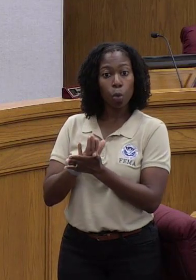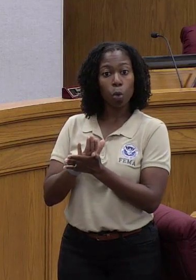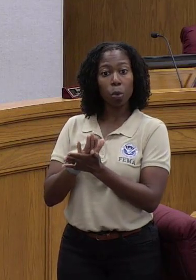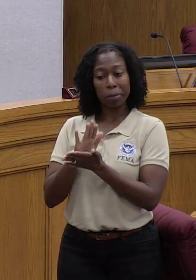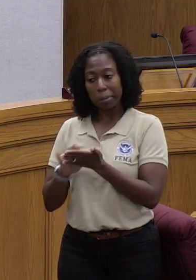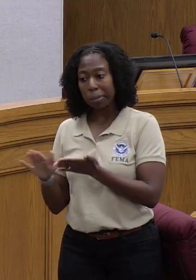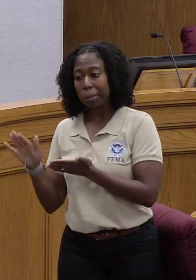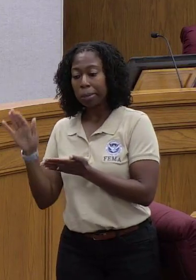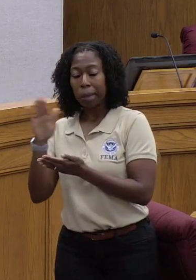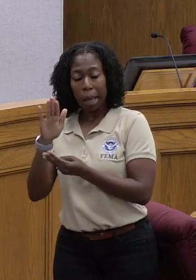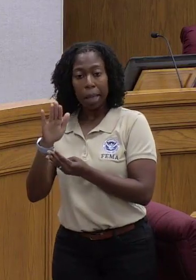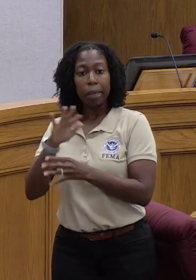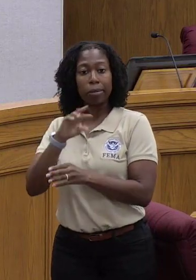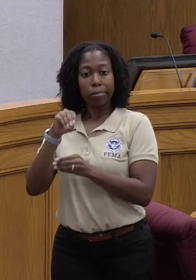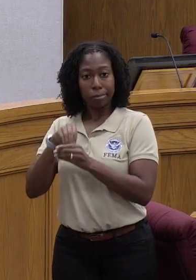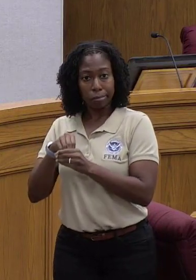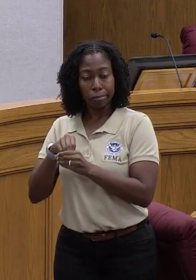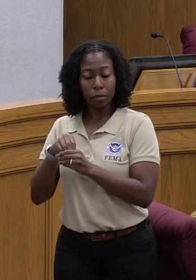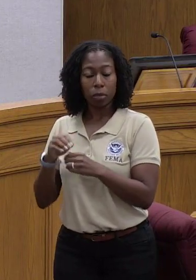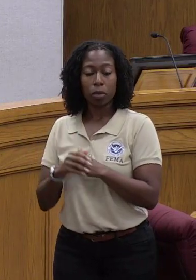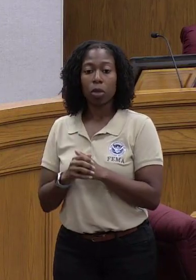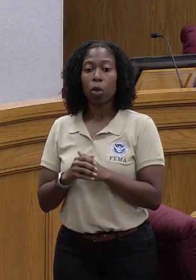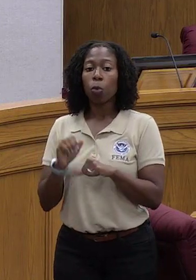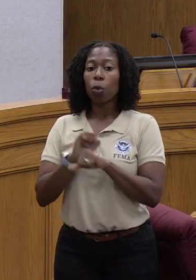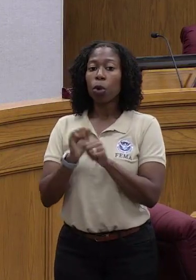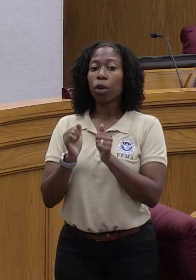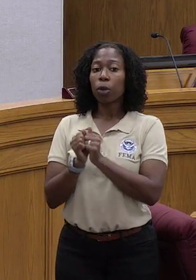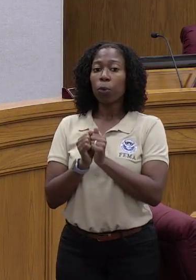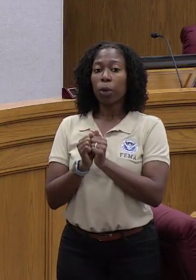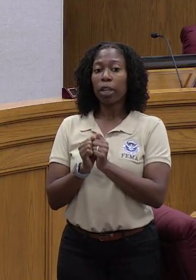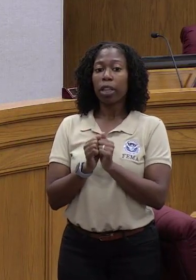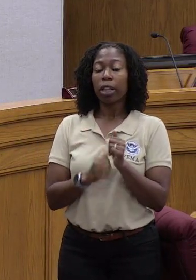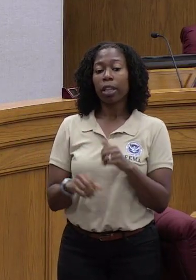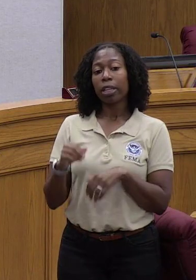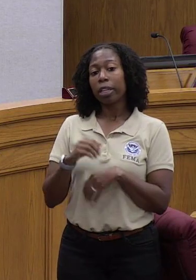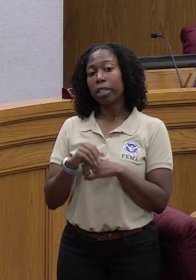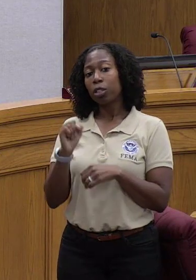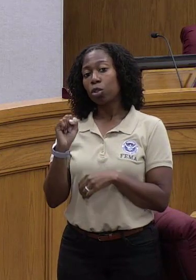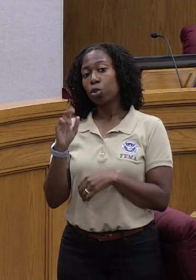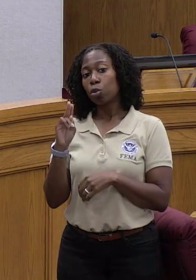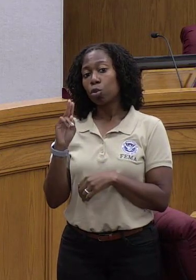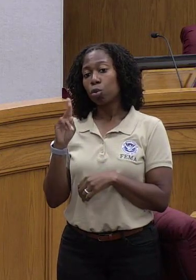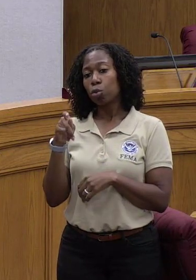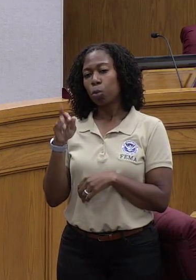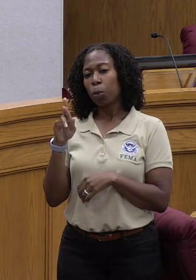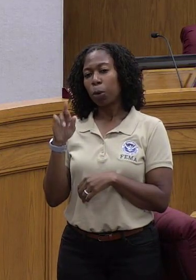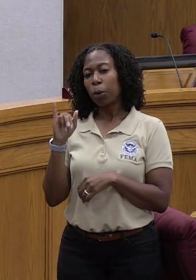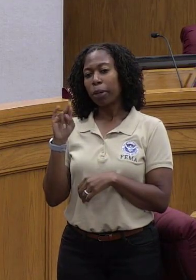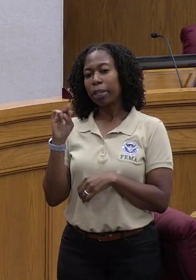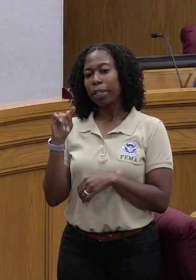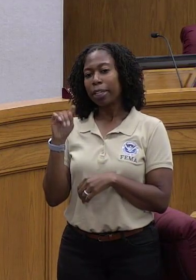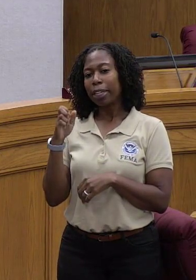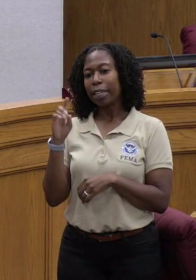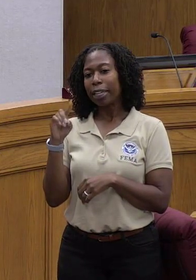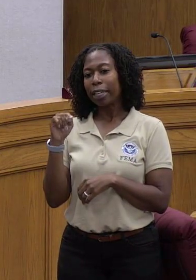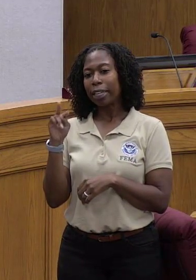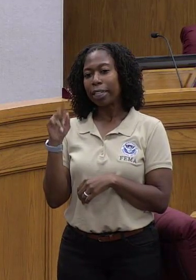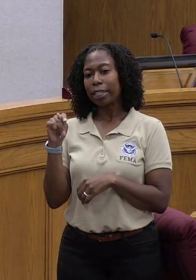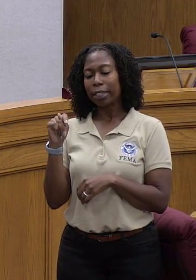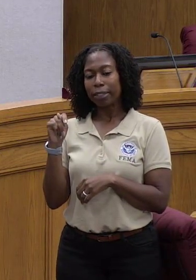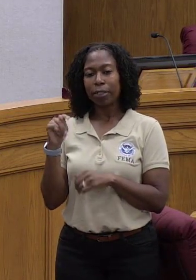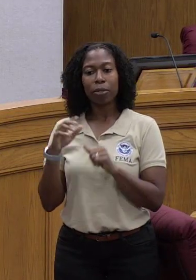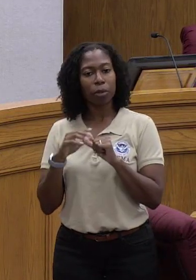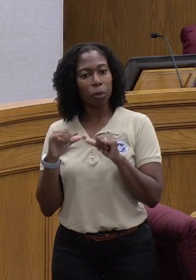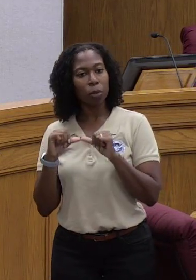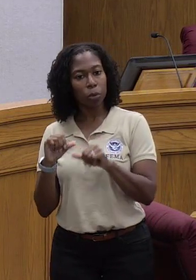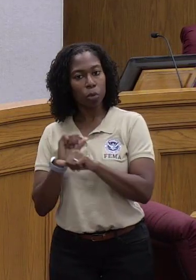are engaged with the superintendent in order to expedite restoration to the schools, and we will have more to share in the coming days as these